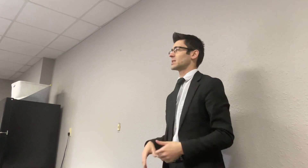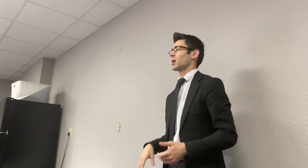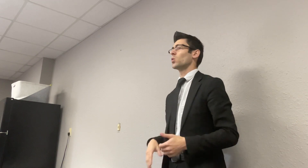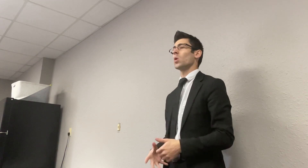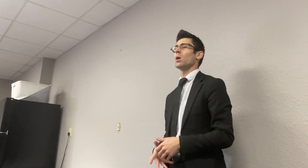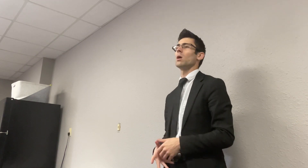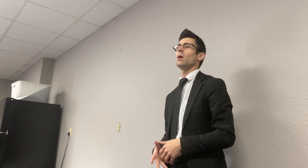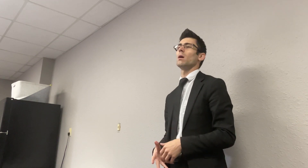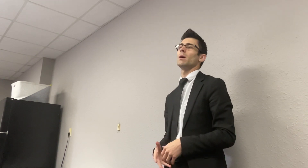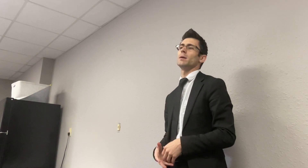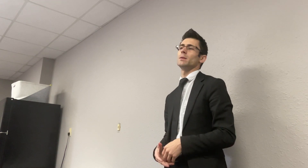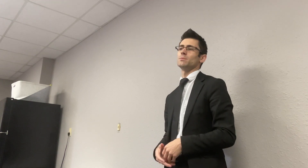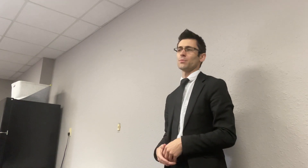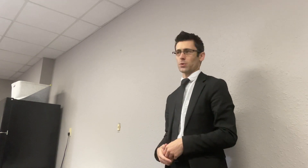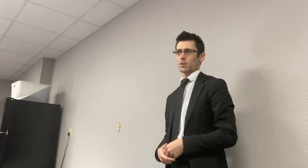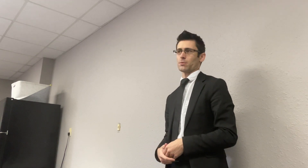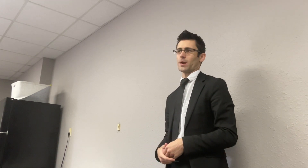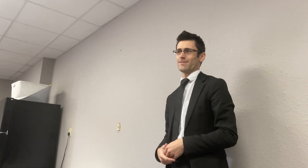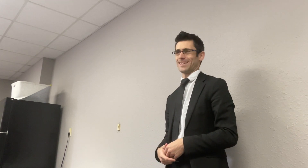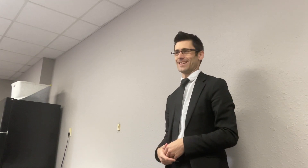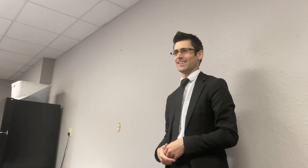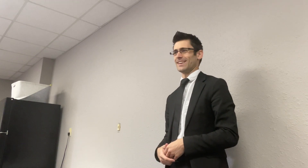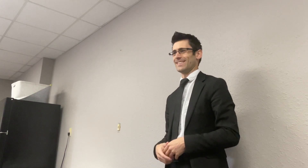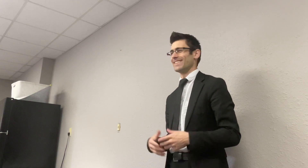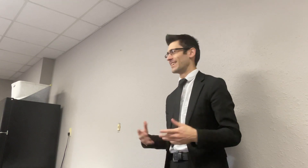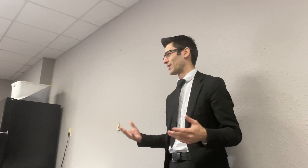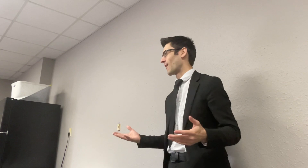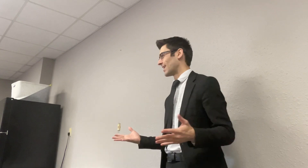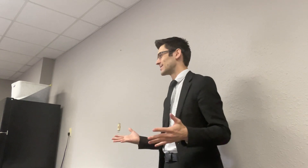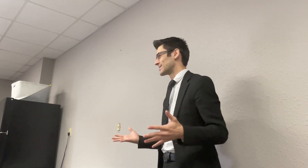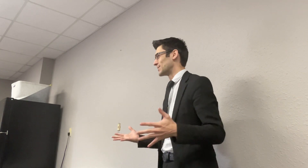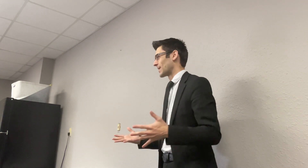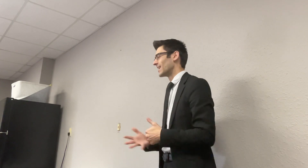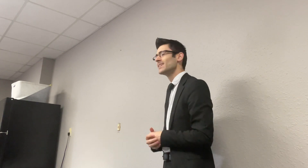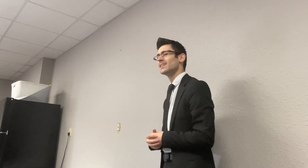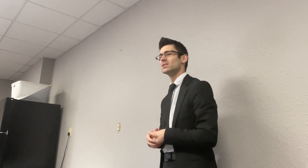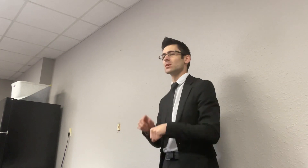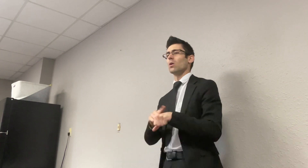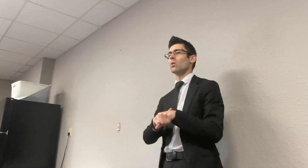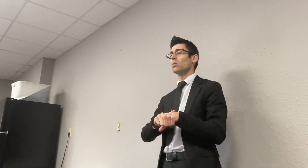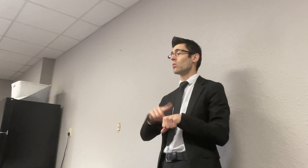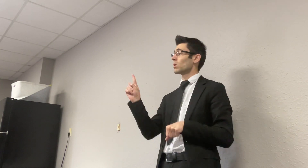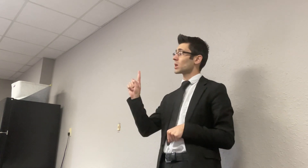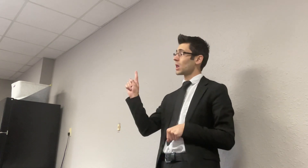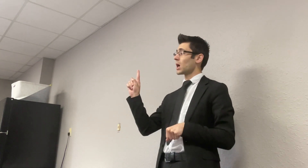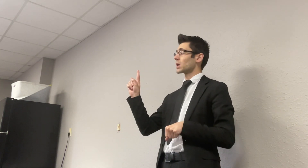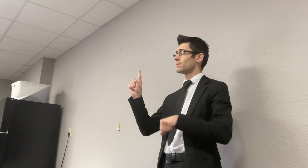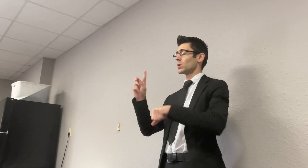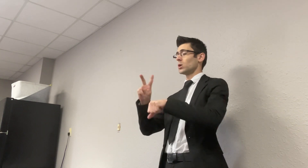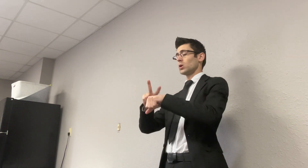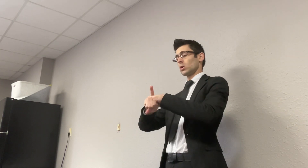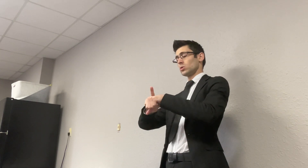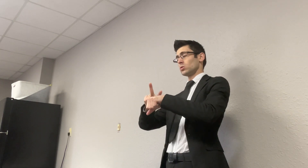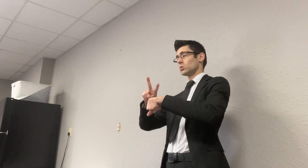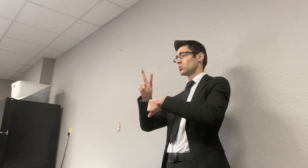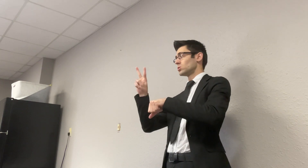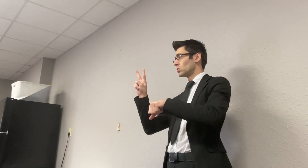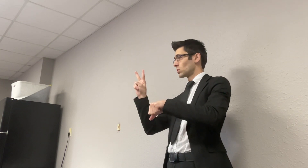saying 1:33 in their eyes. Okay, so 1 o'clock, 2